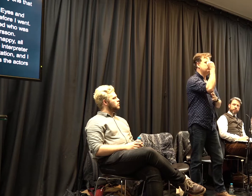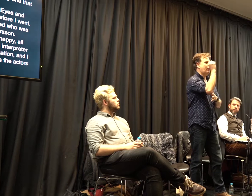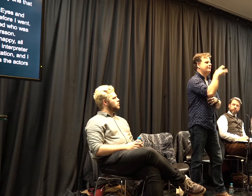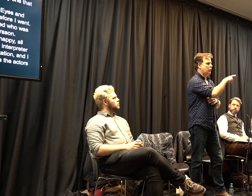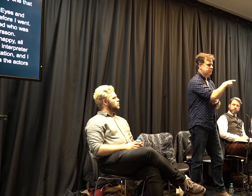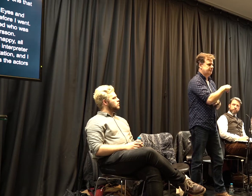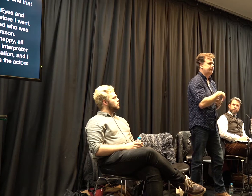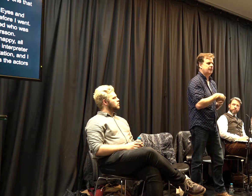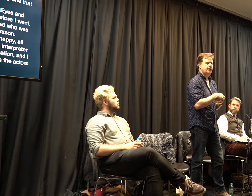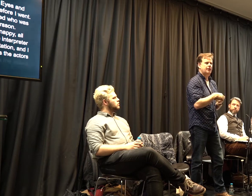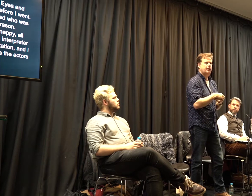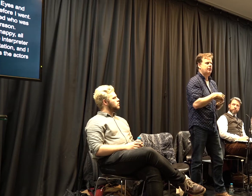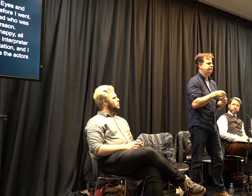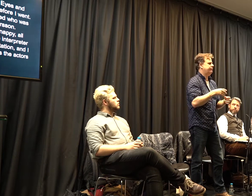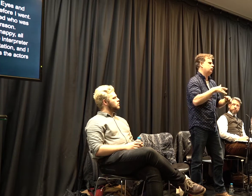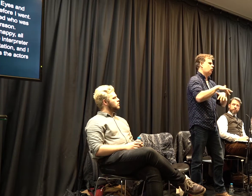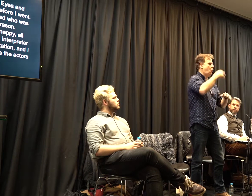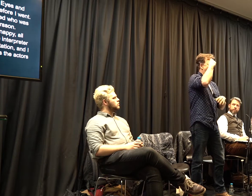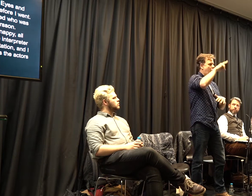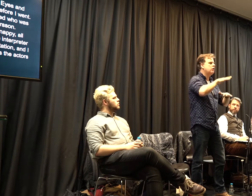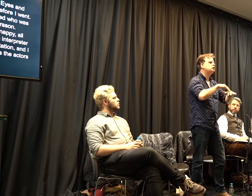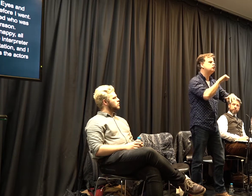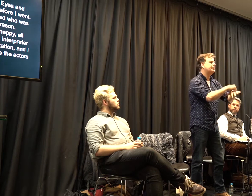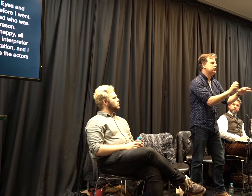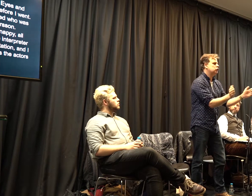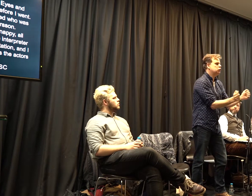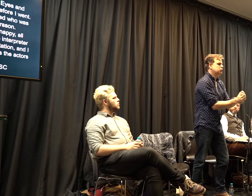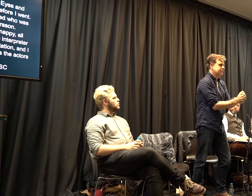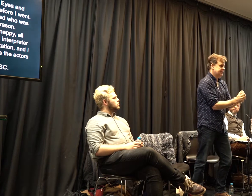Another wonderful experience was at the RSC.